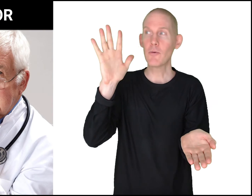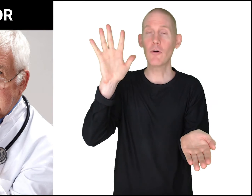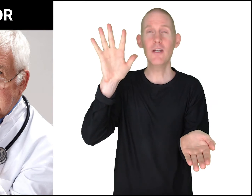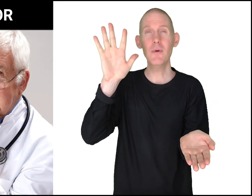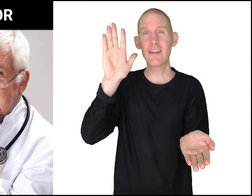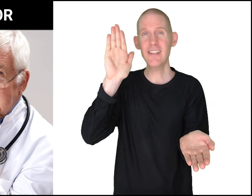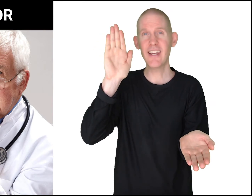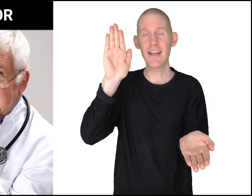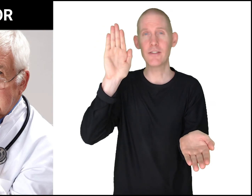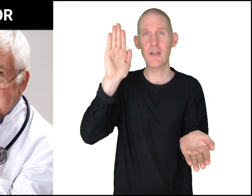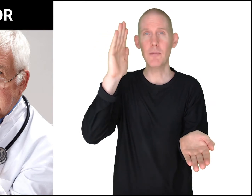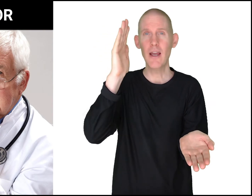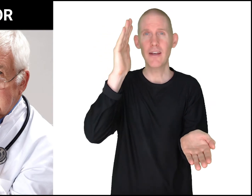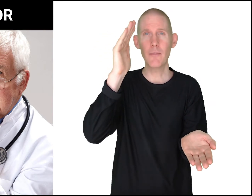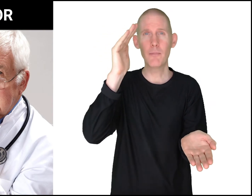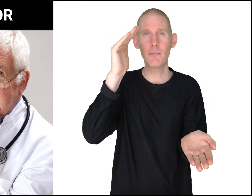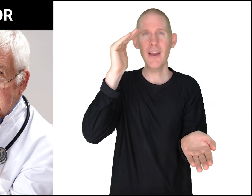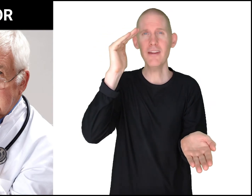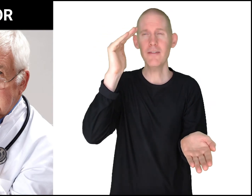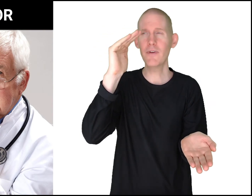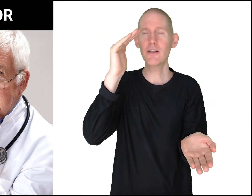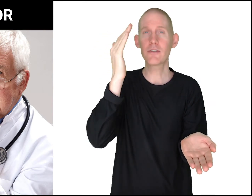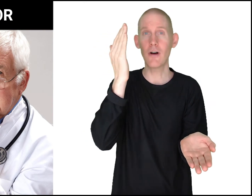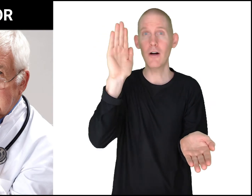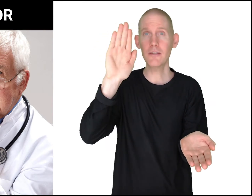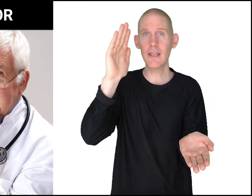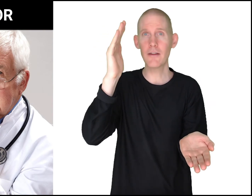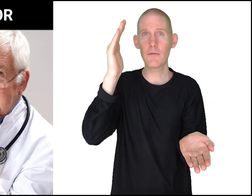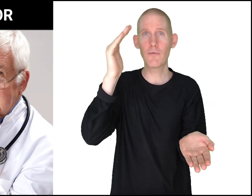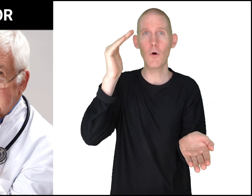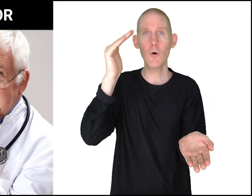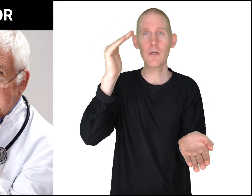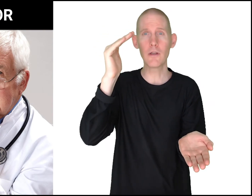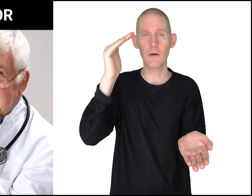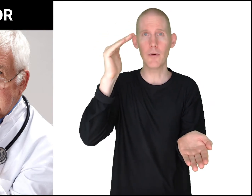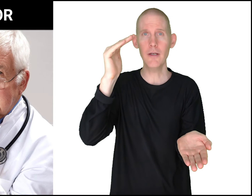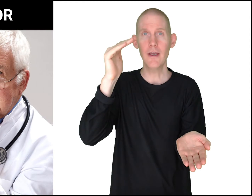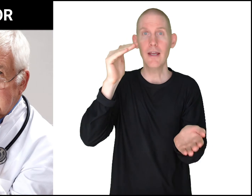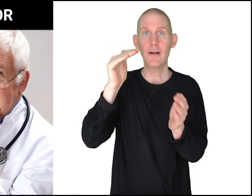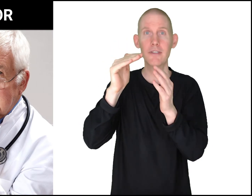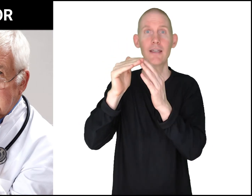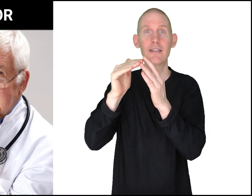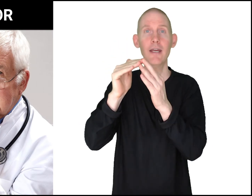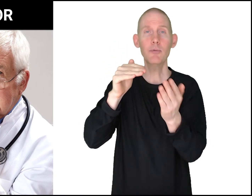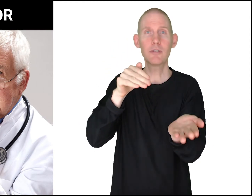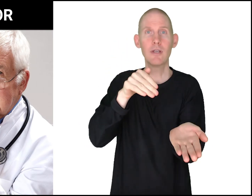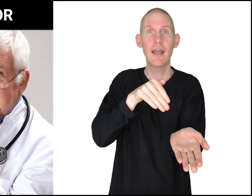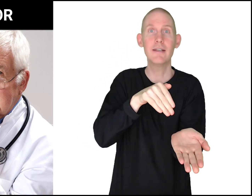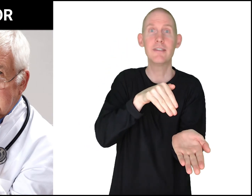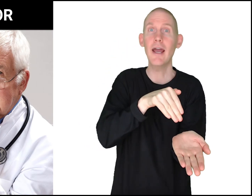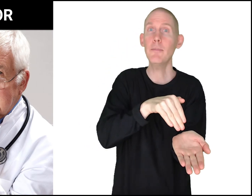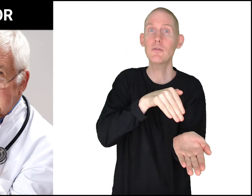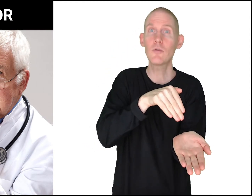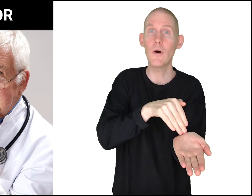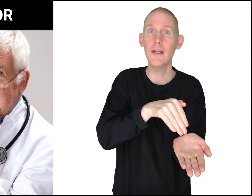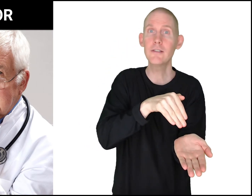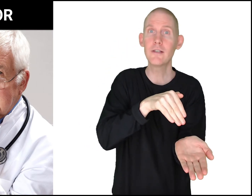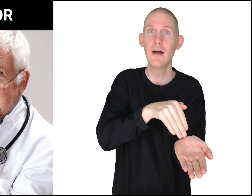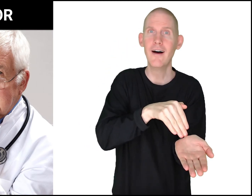going to make this hand shape. Now bend the fingers all together forward a little bit. Now take the tips and tap twice